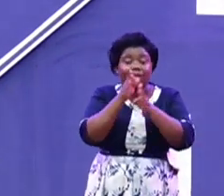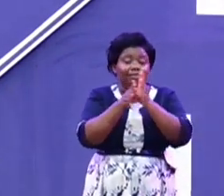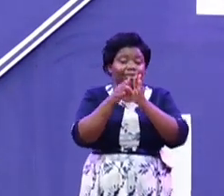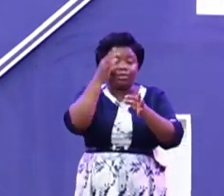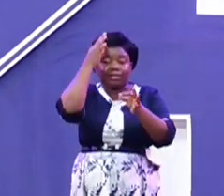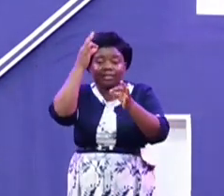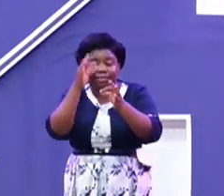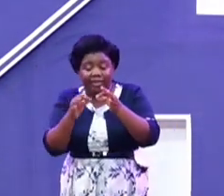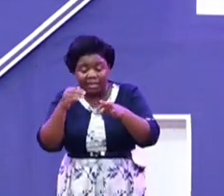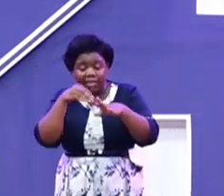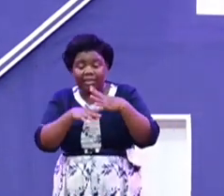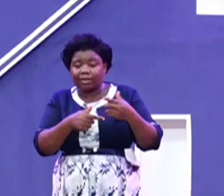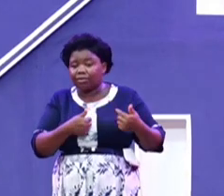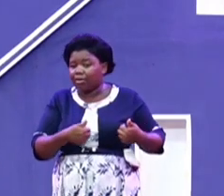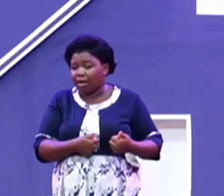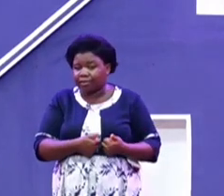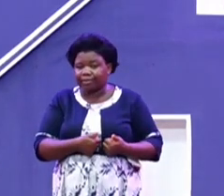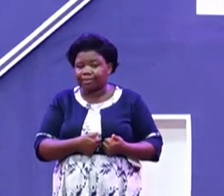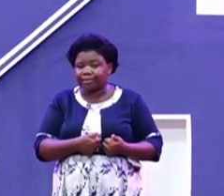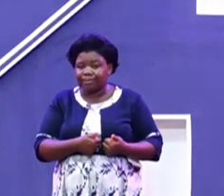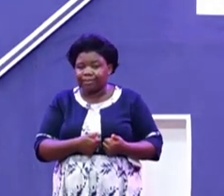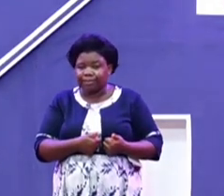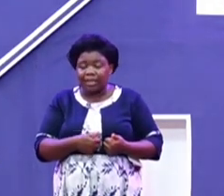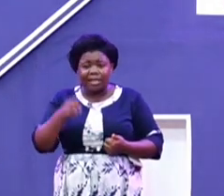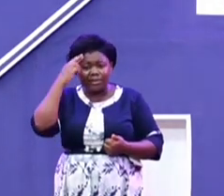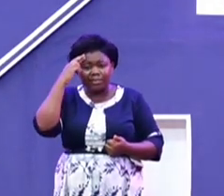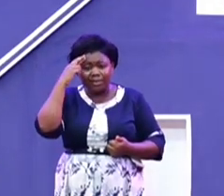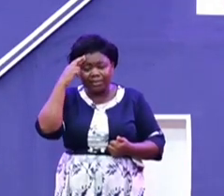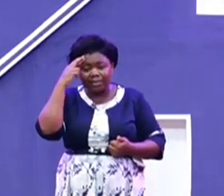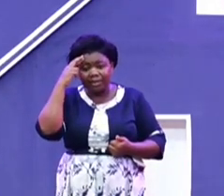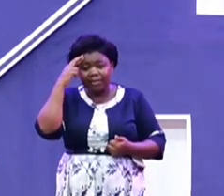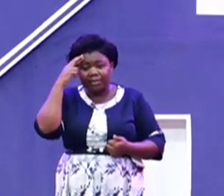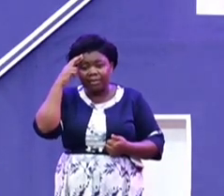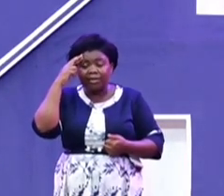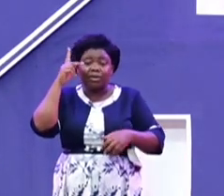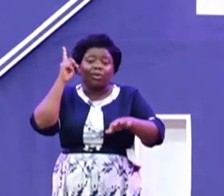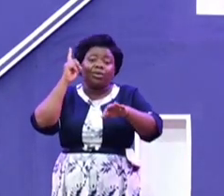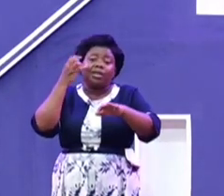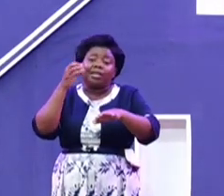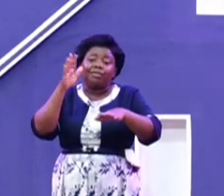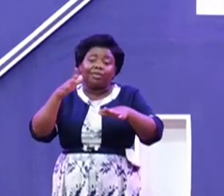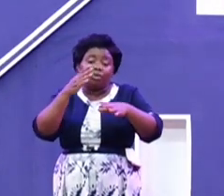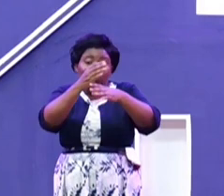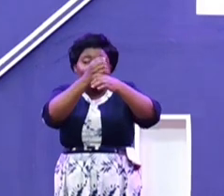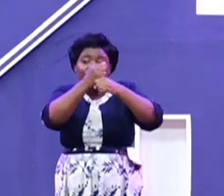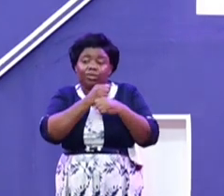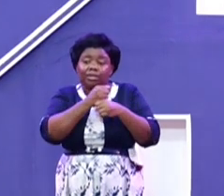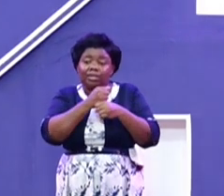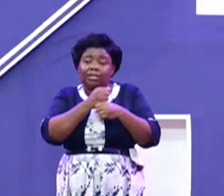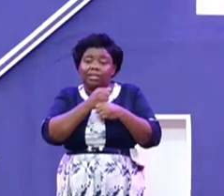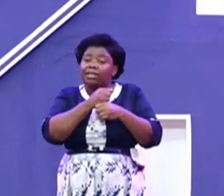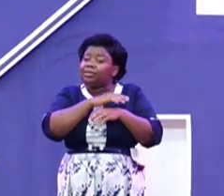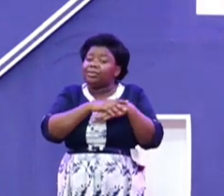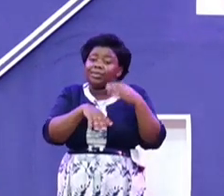okukkiriza mu ggwe. It builds faith in you. Ate jjukira nti bw'obanga obwesige tokyalina bwesige